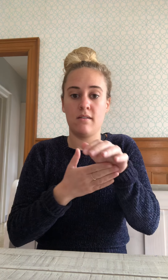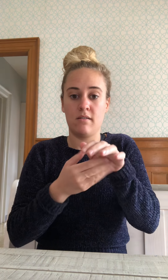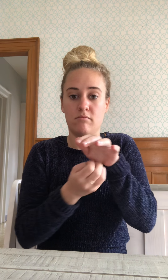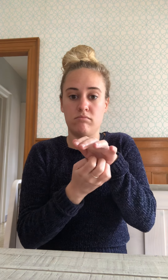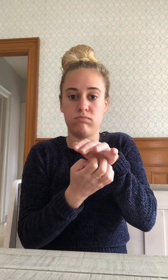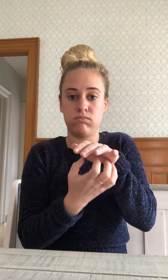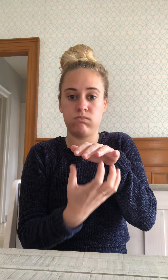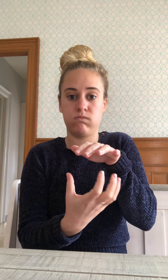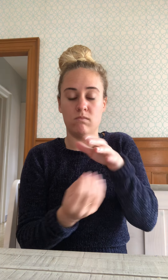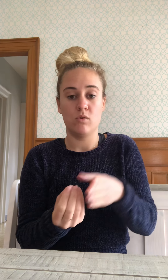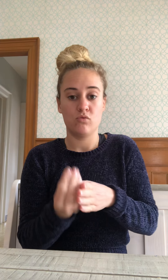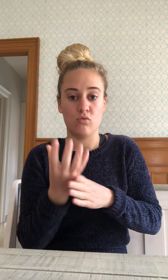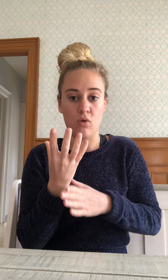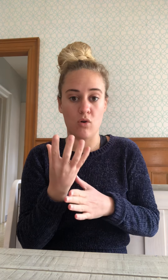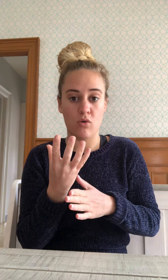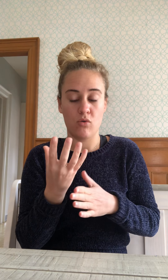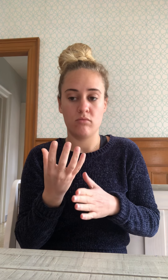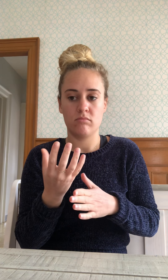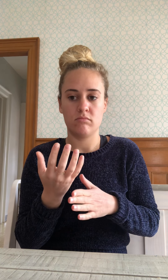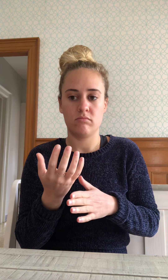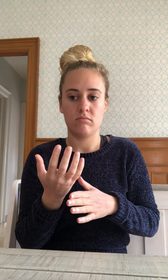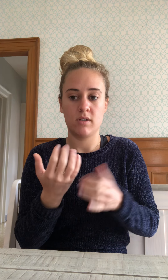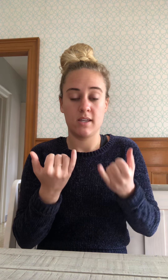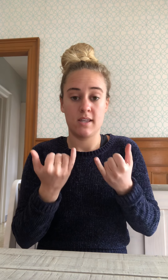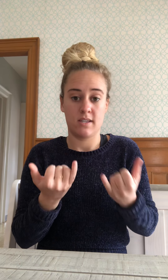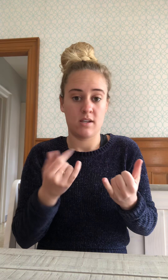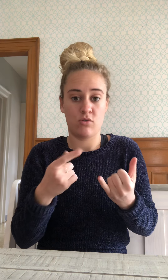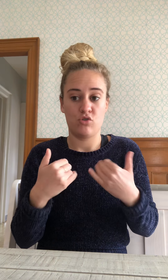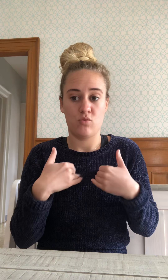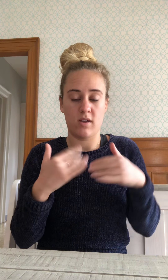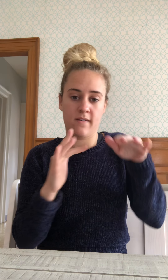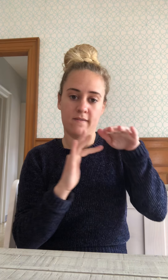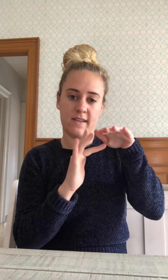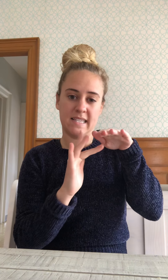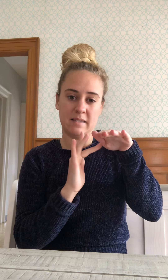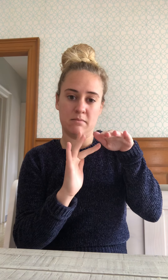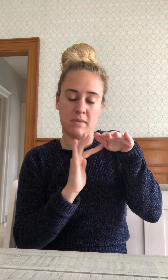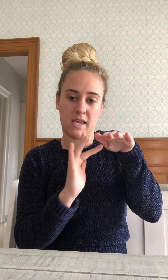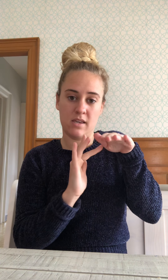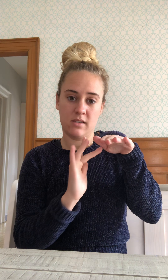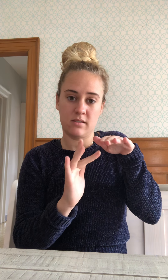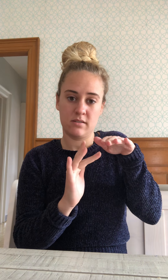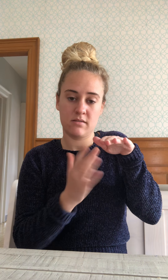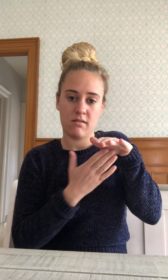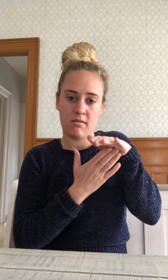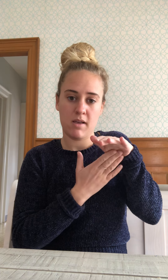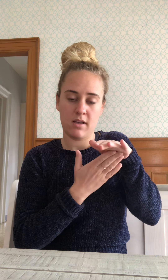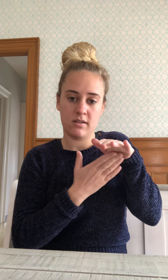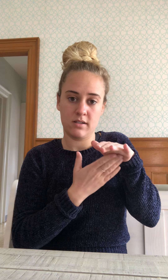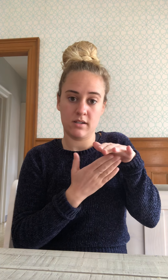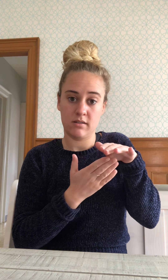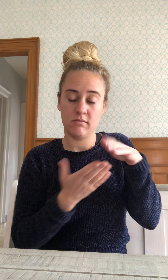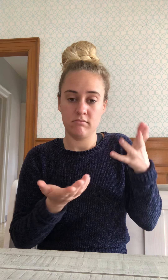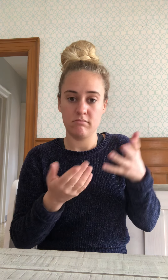you can't, let's go back. Now you have this space on the palatal area after the tuberosity has grown into the space and